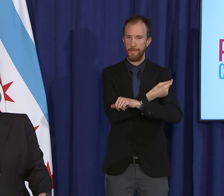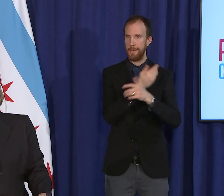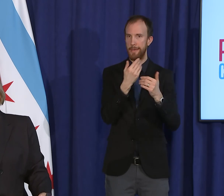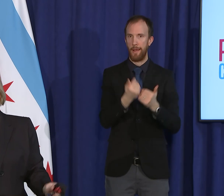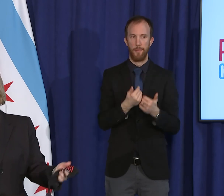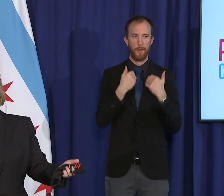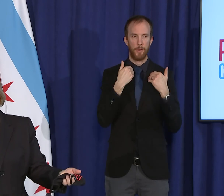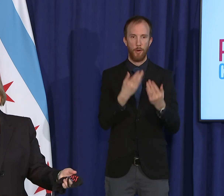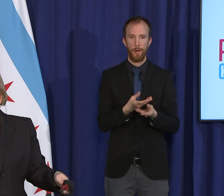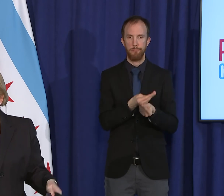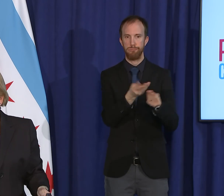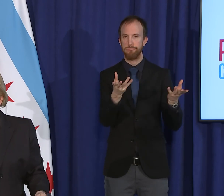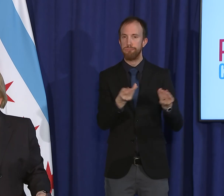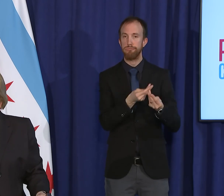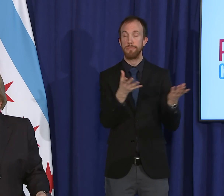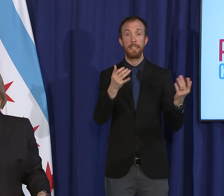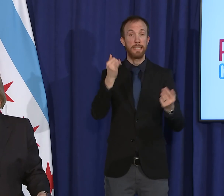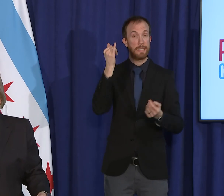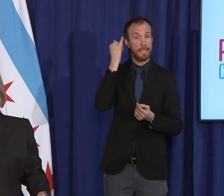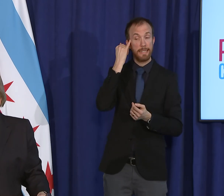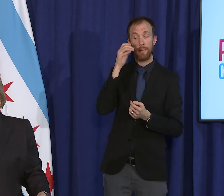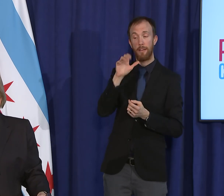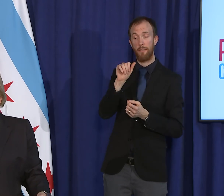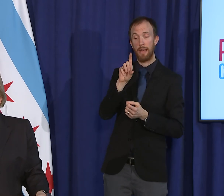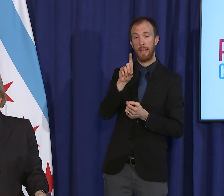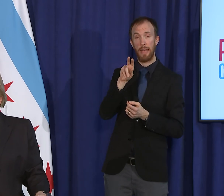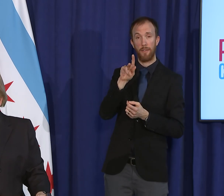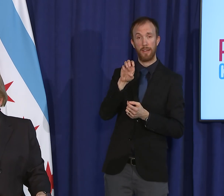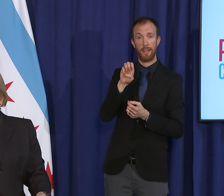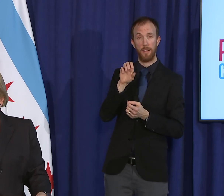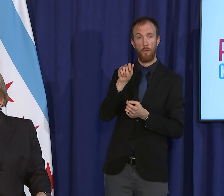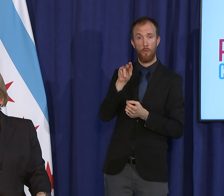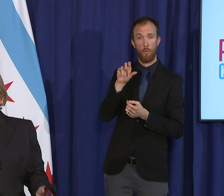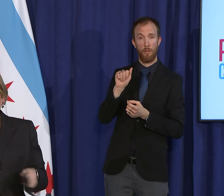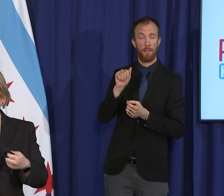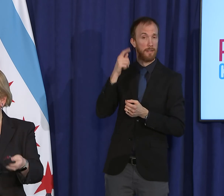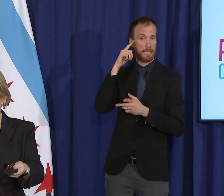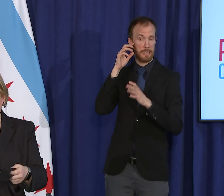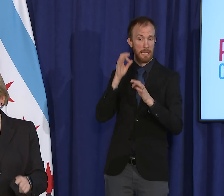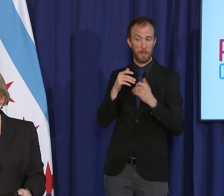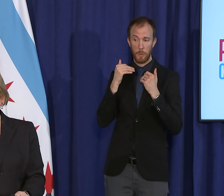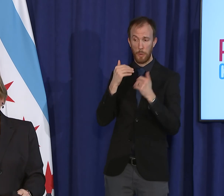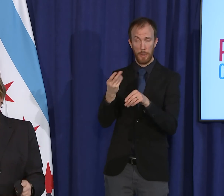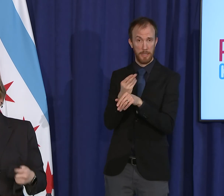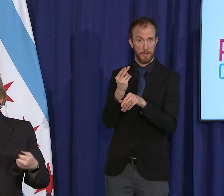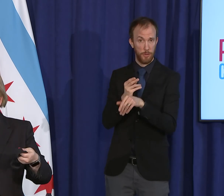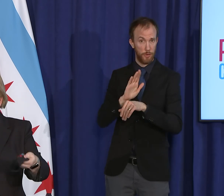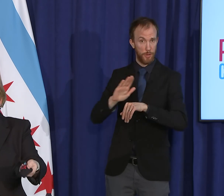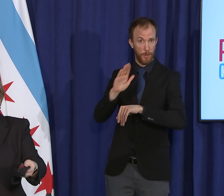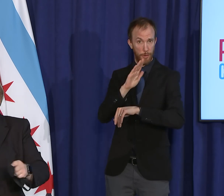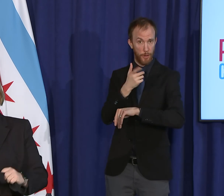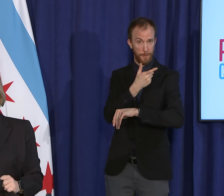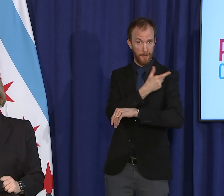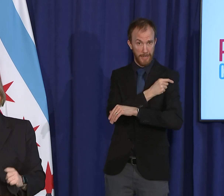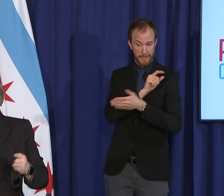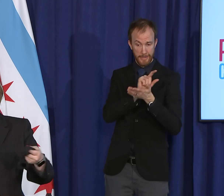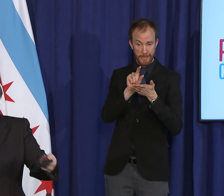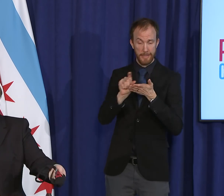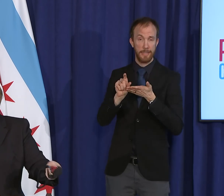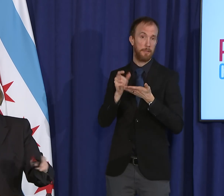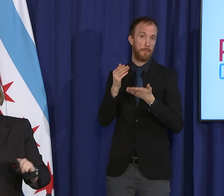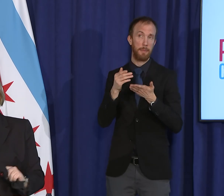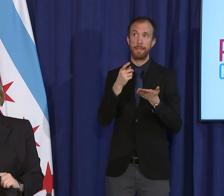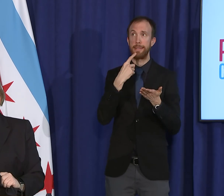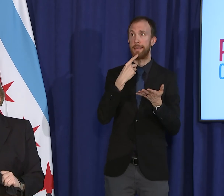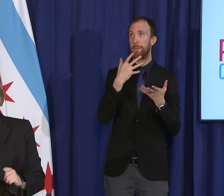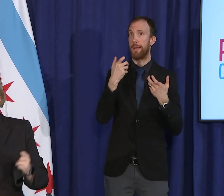vaccine. So if Advocate Aurora decides to use some of its weekly vaccine doses, and we've seen a lot of providers doing this, saying, I want to host a church event, I